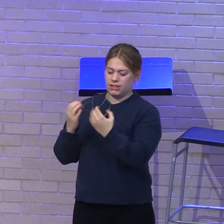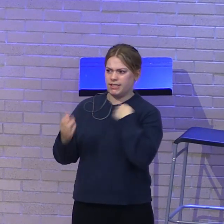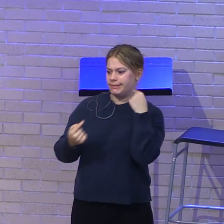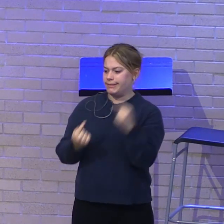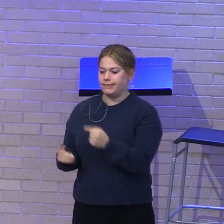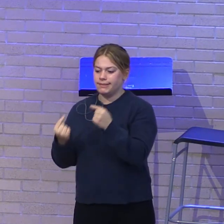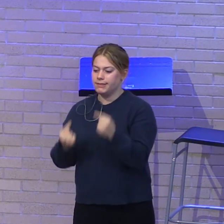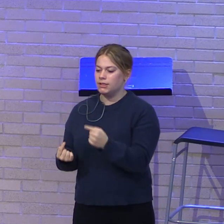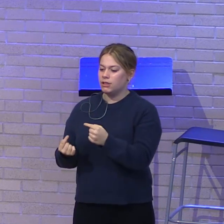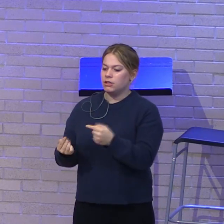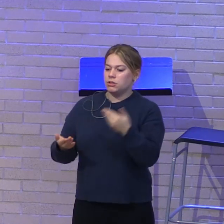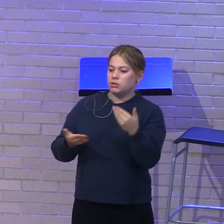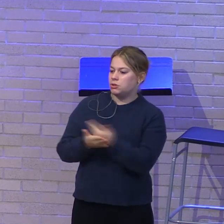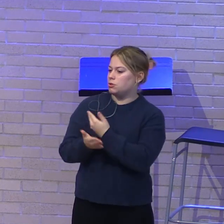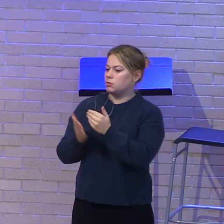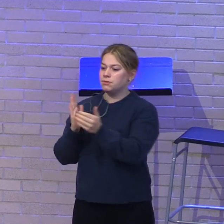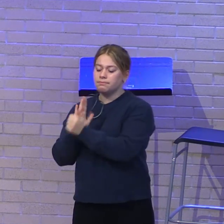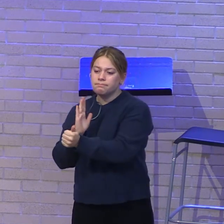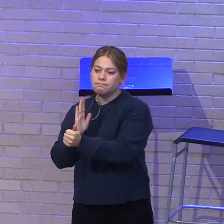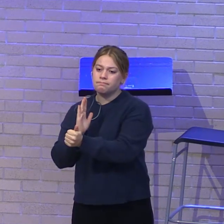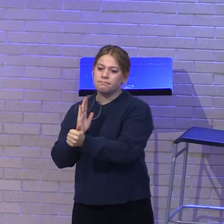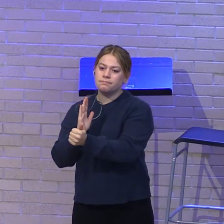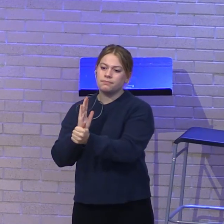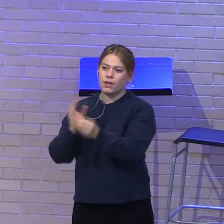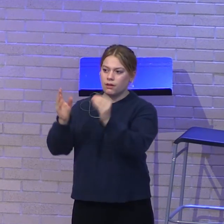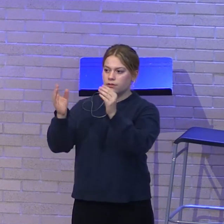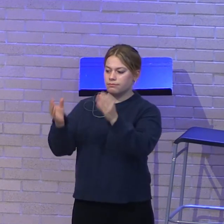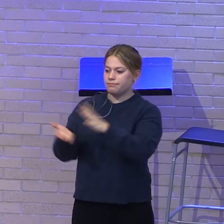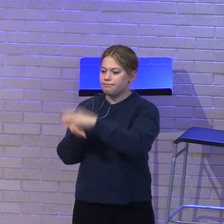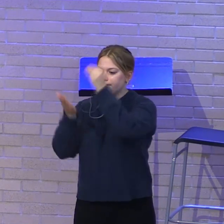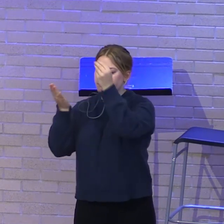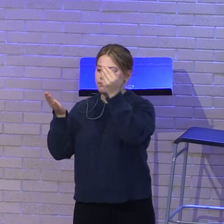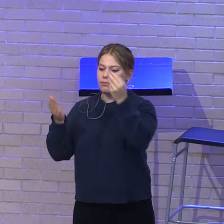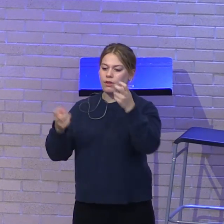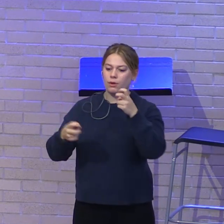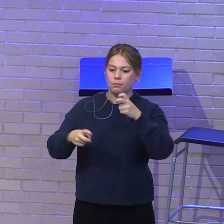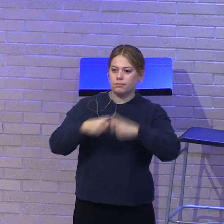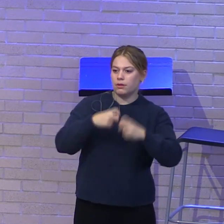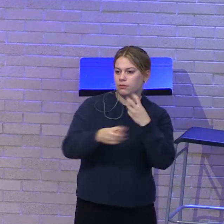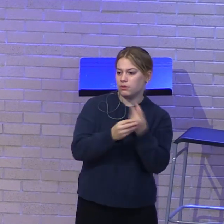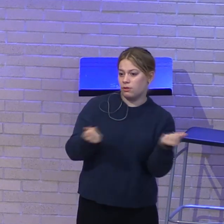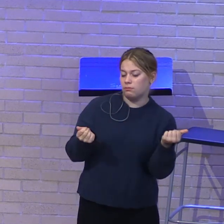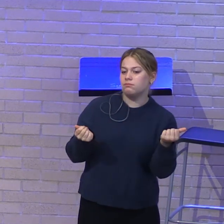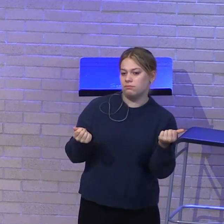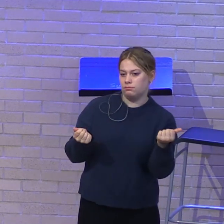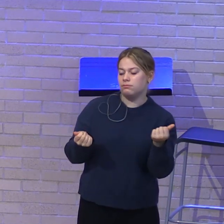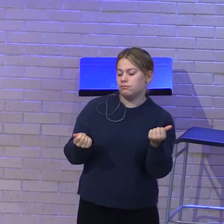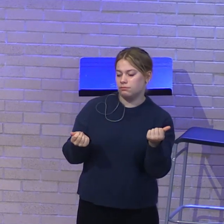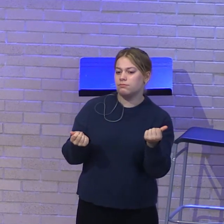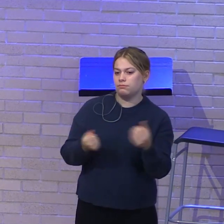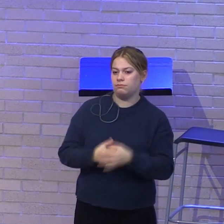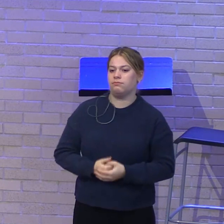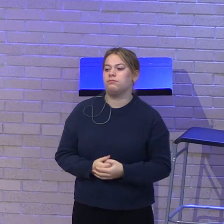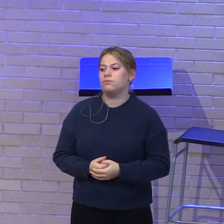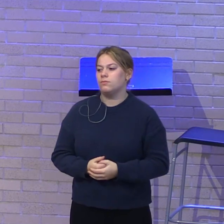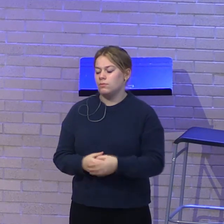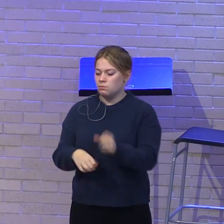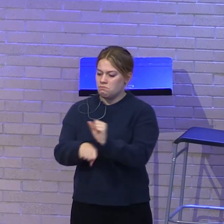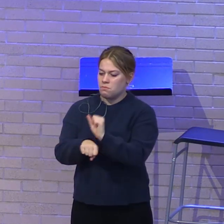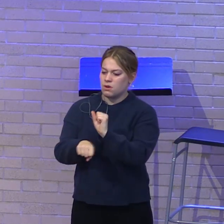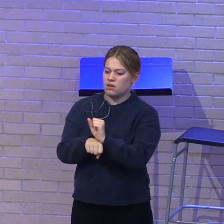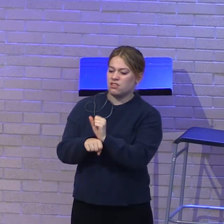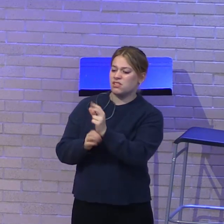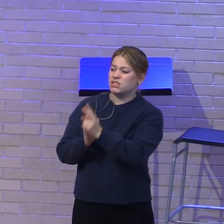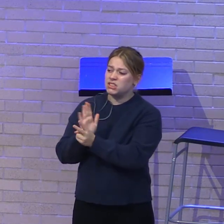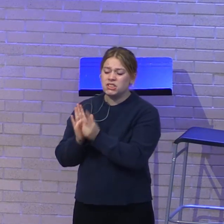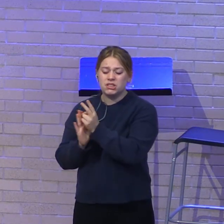some new techniques and some new problem solving for other classes too. After working for a couple of hours,